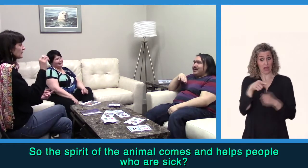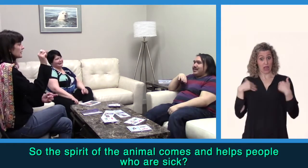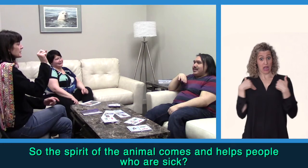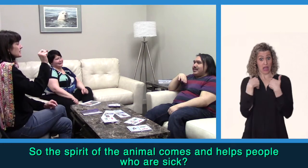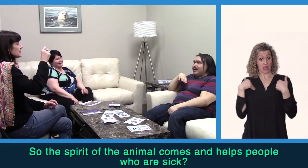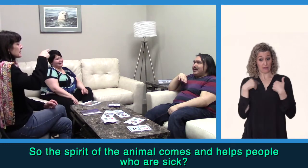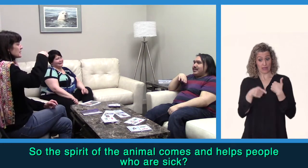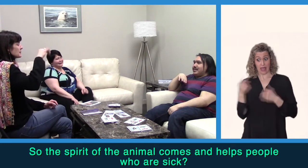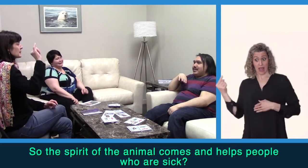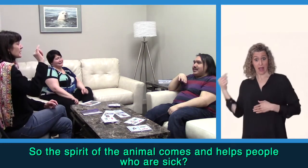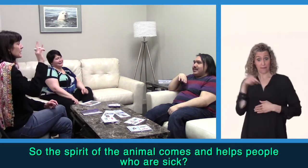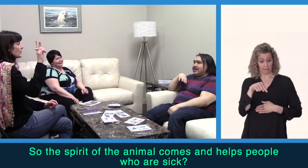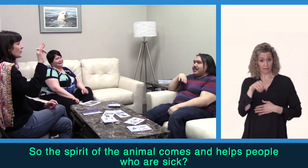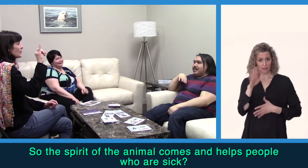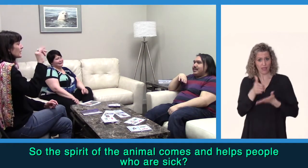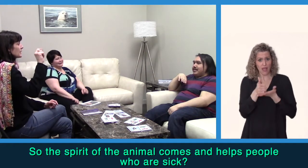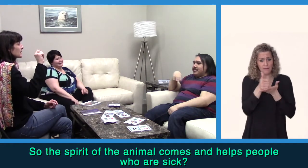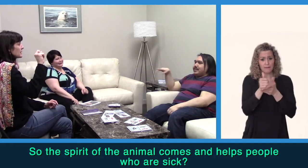then.